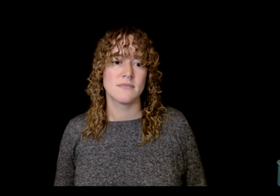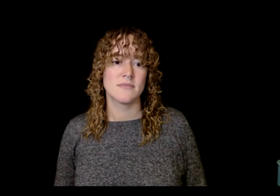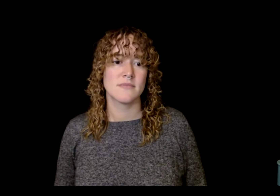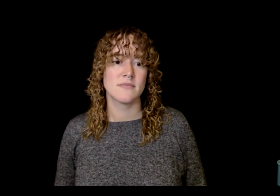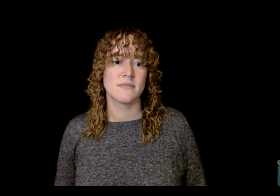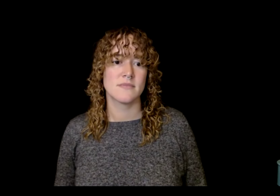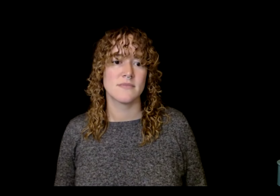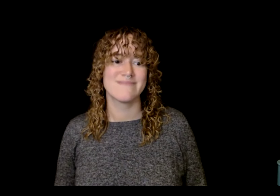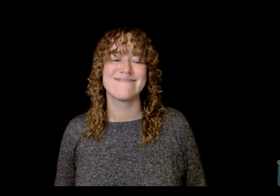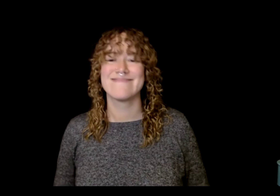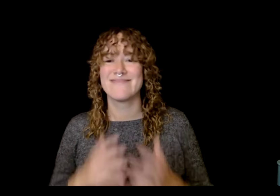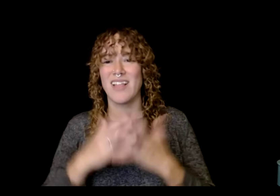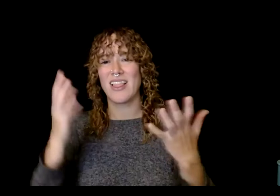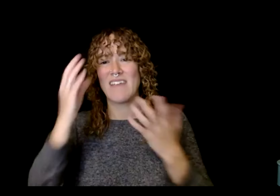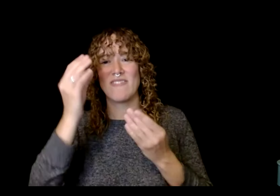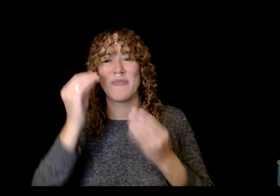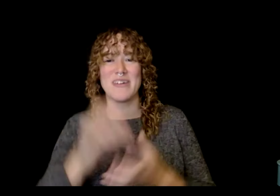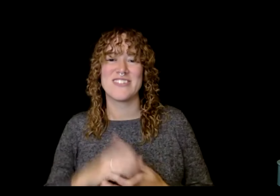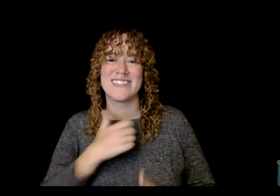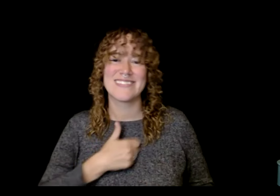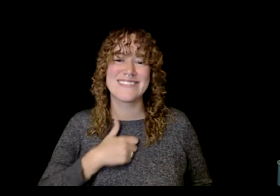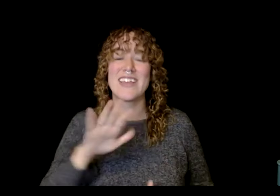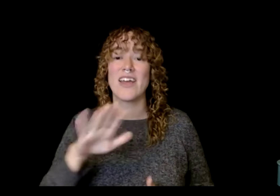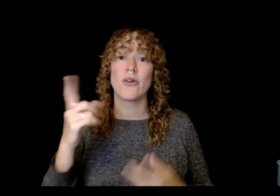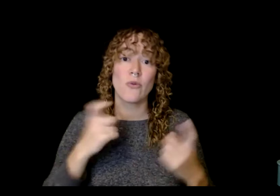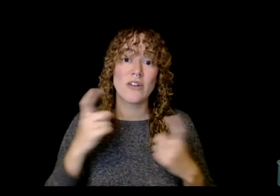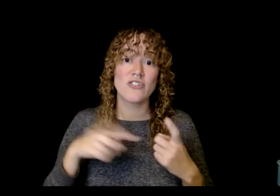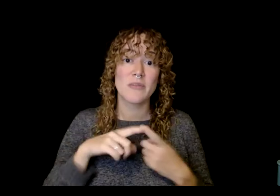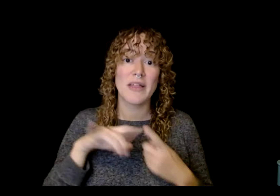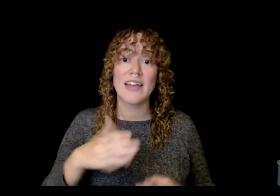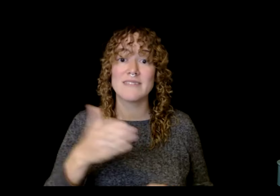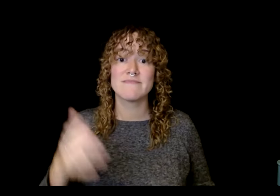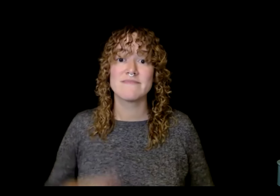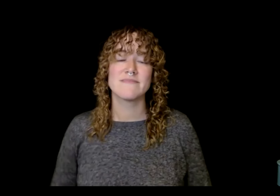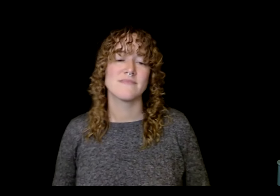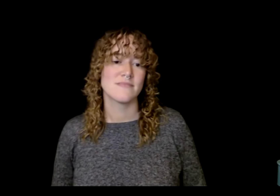It's a lot of information, so sorry. Any questions on that front?